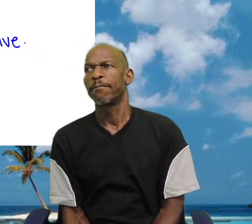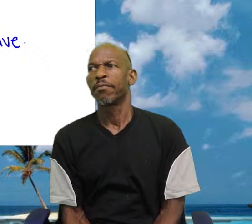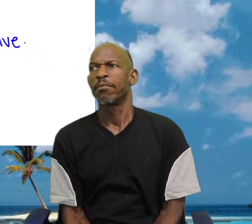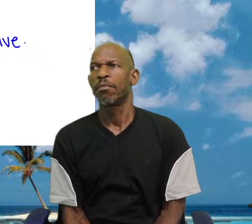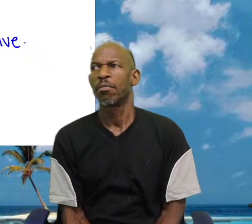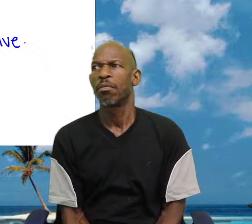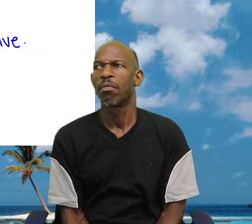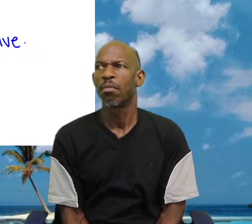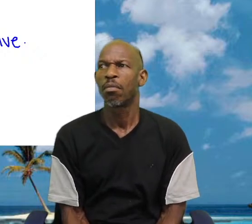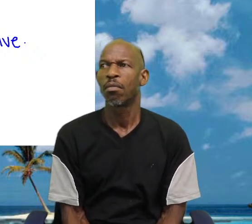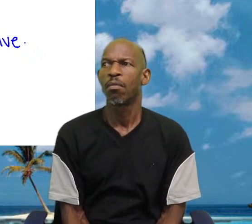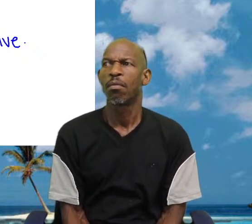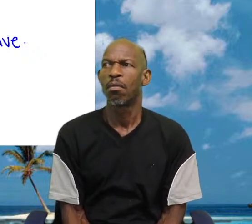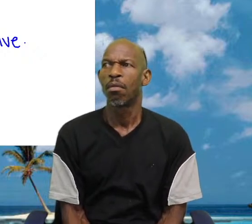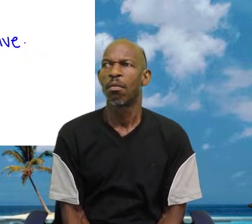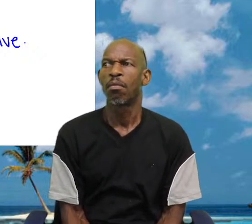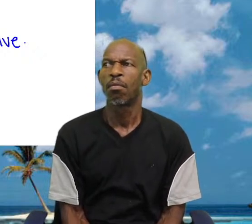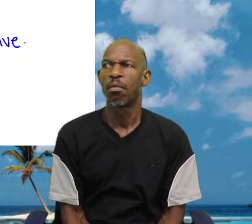the noun.